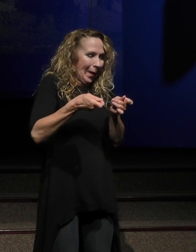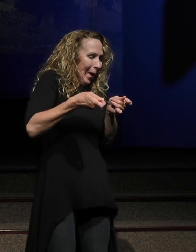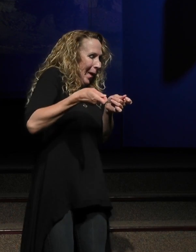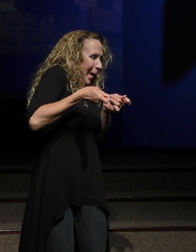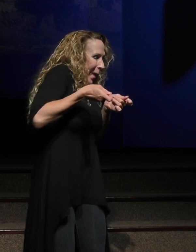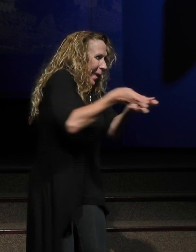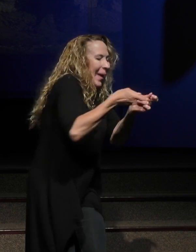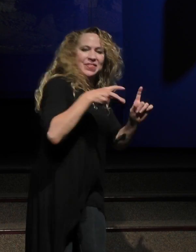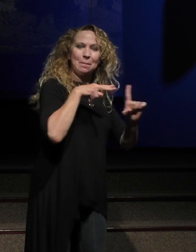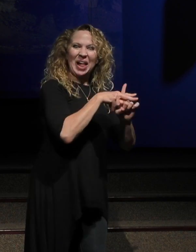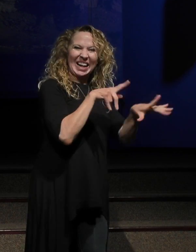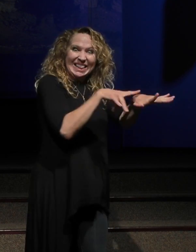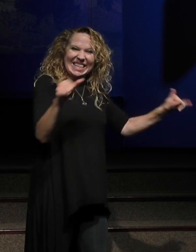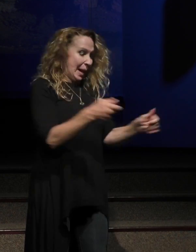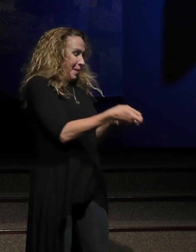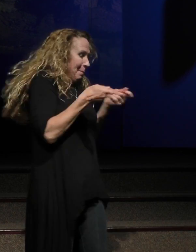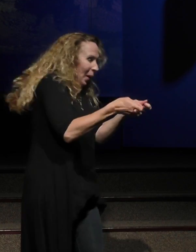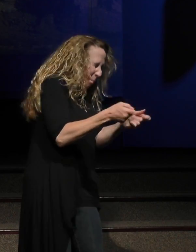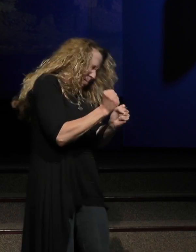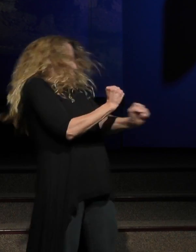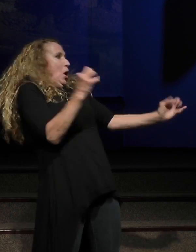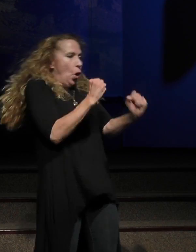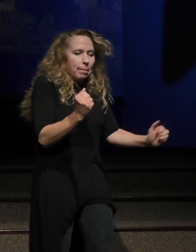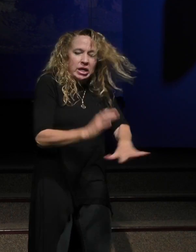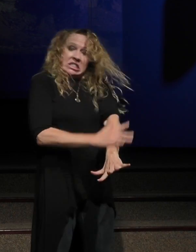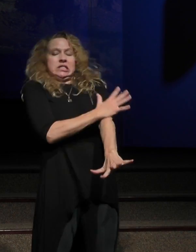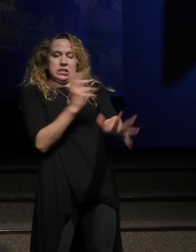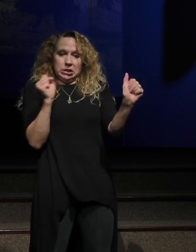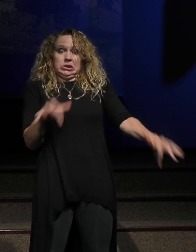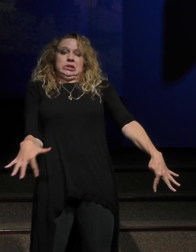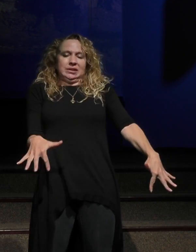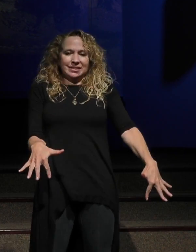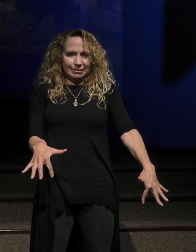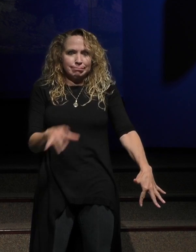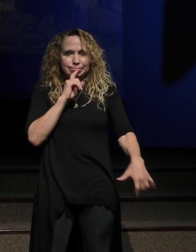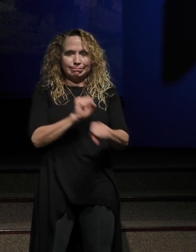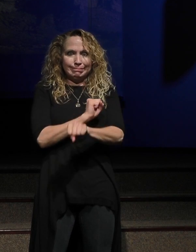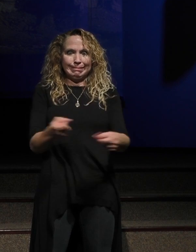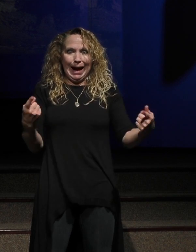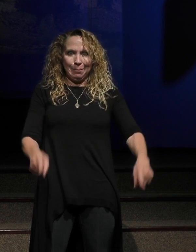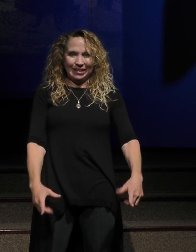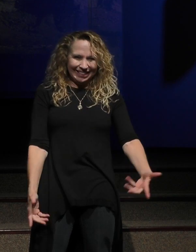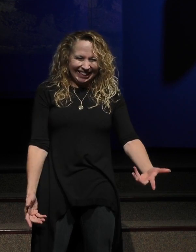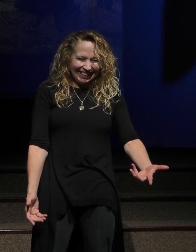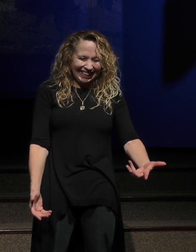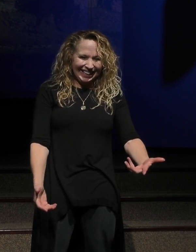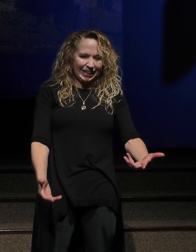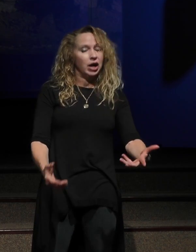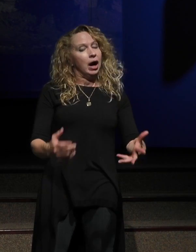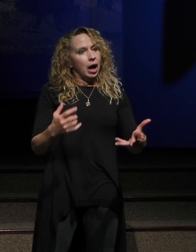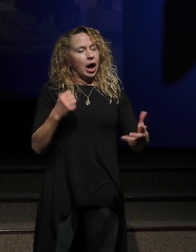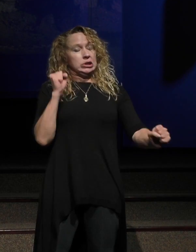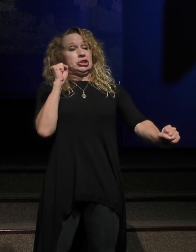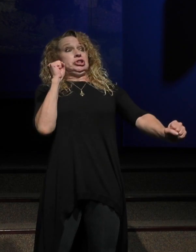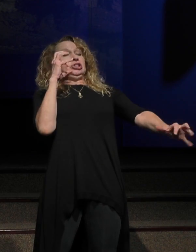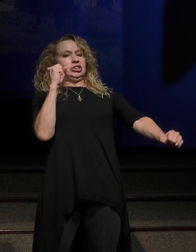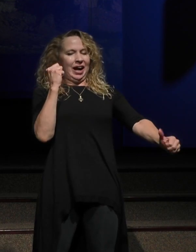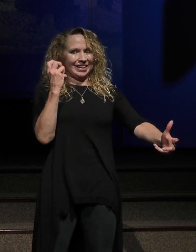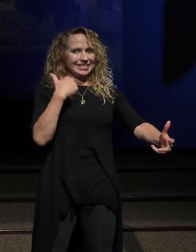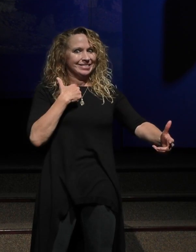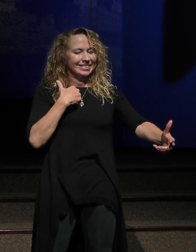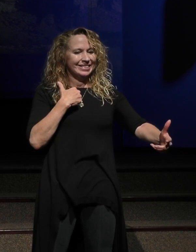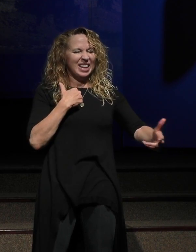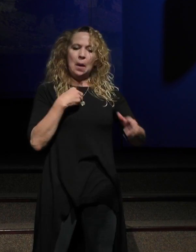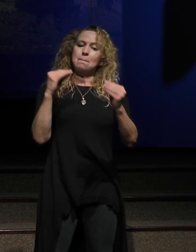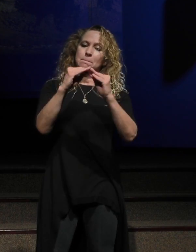them in both the holes? And when I did that, boom, there it was. You know, a little more shocked than I got when I played